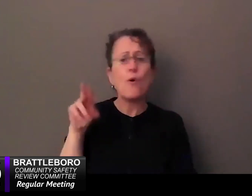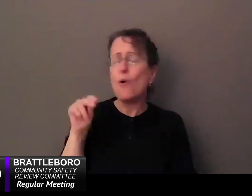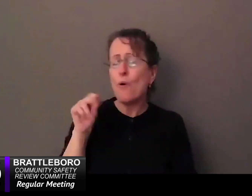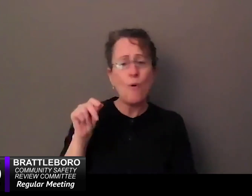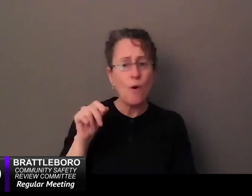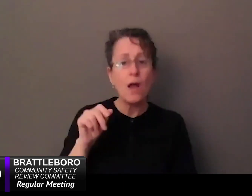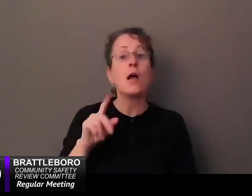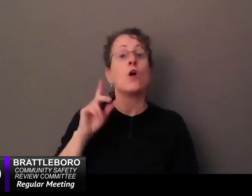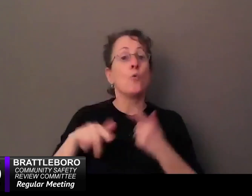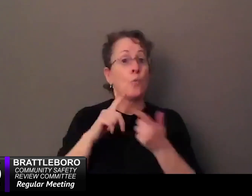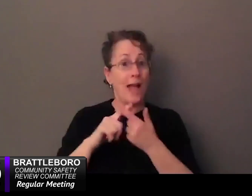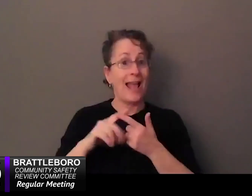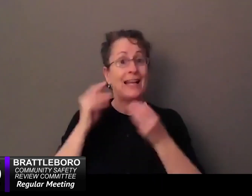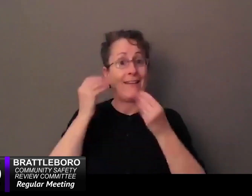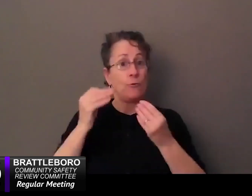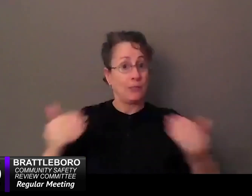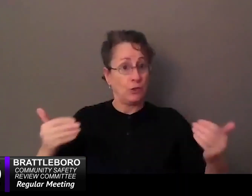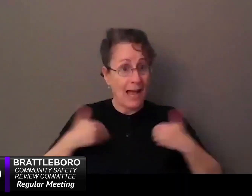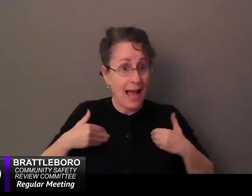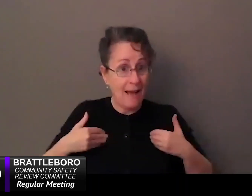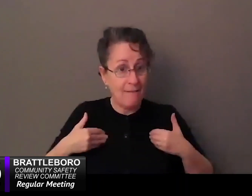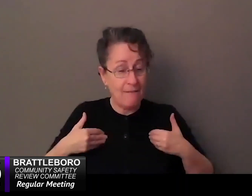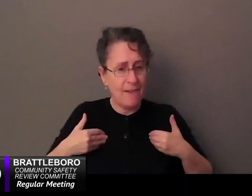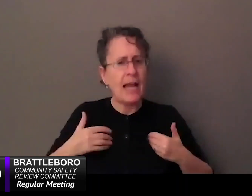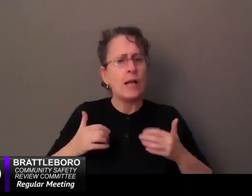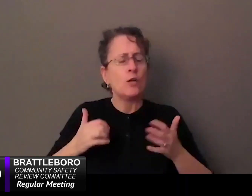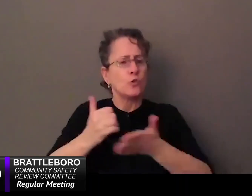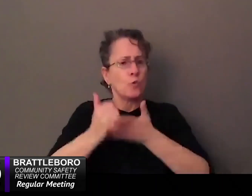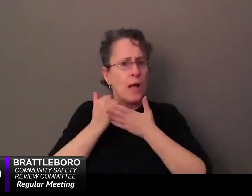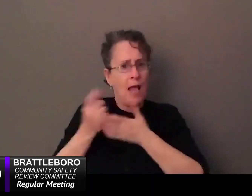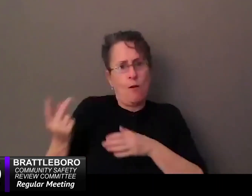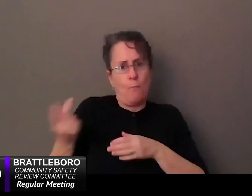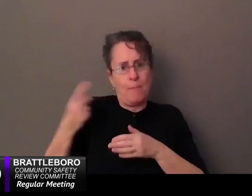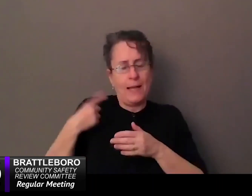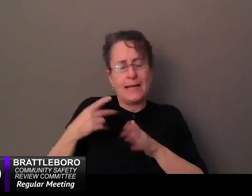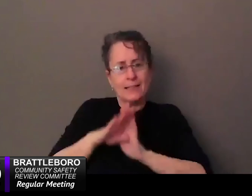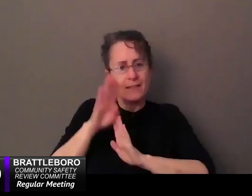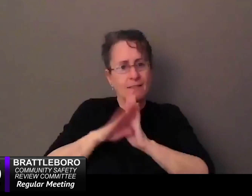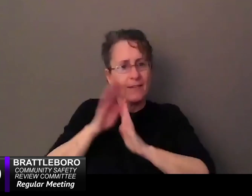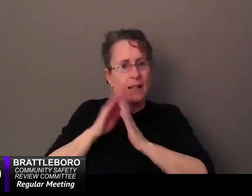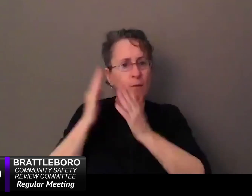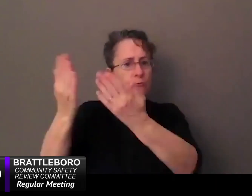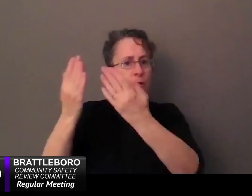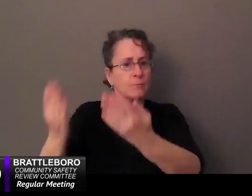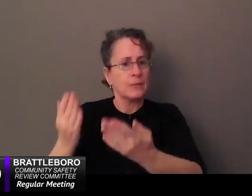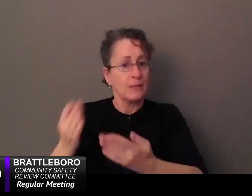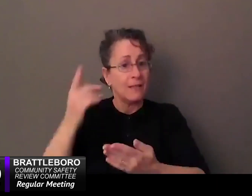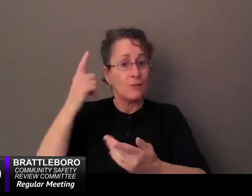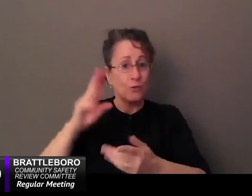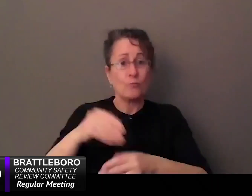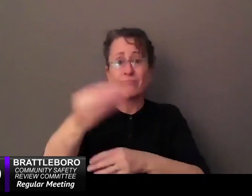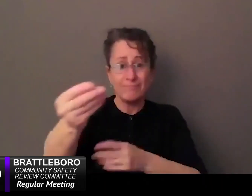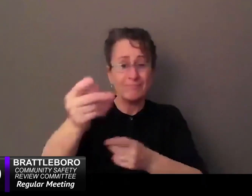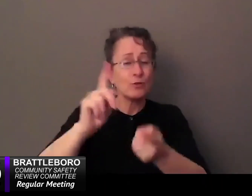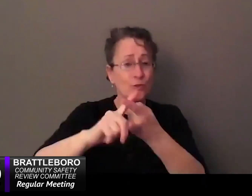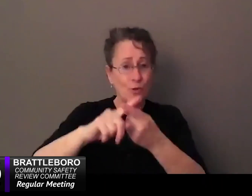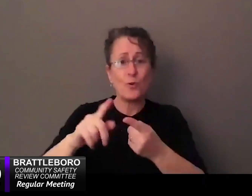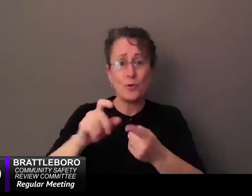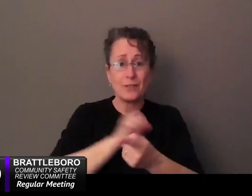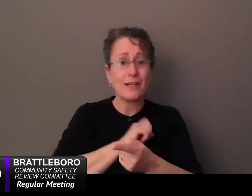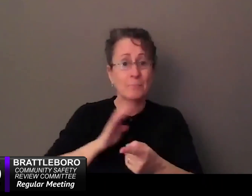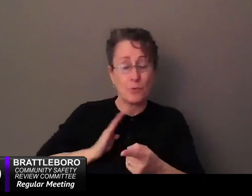into recommendations, right? And part of the reason why the timeline is as it is with the